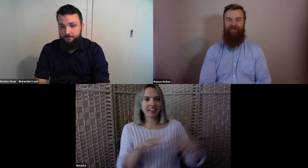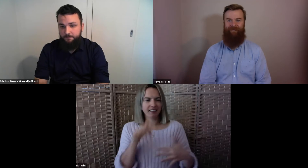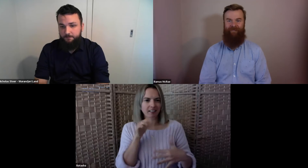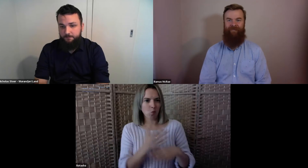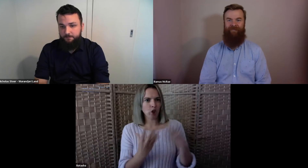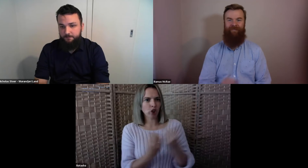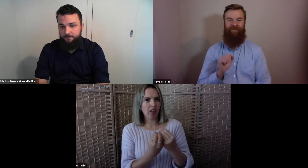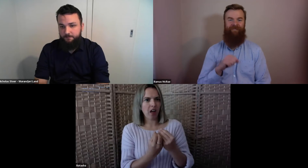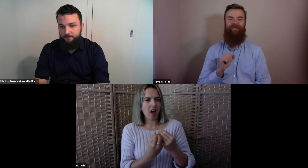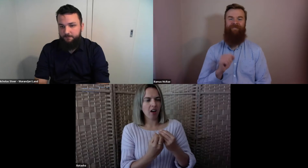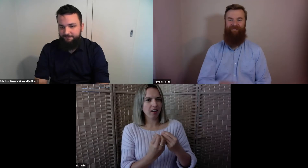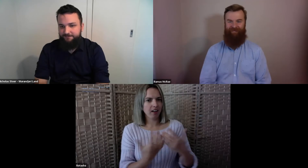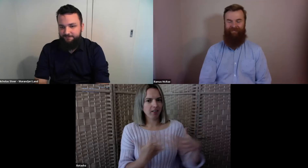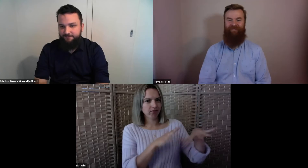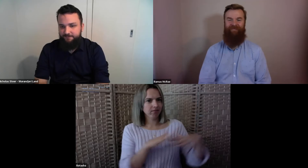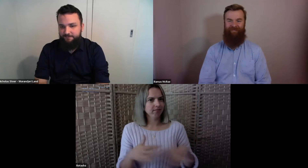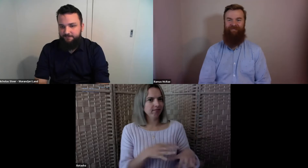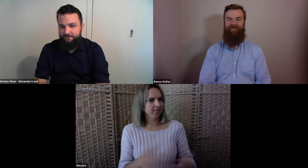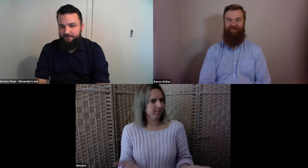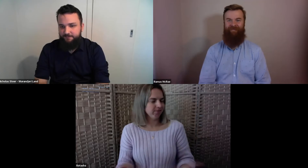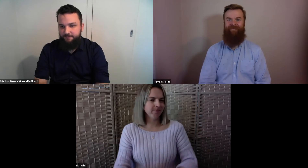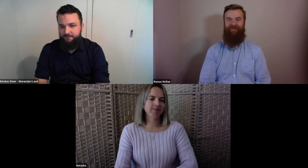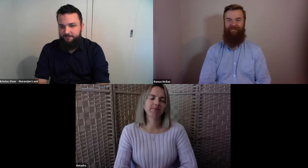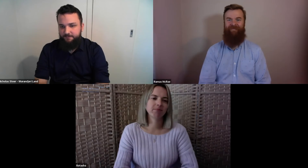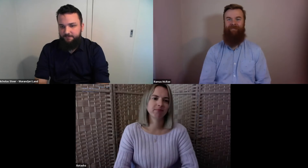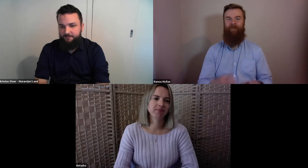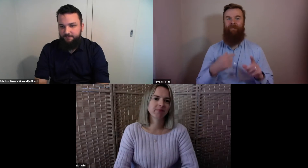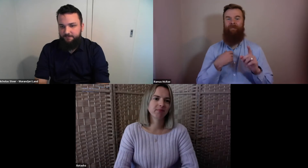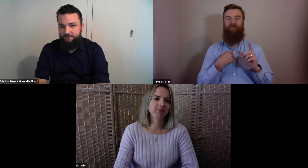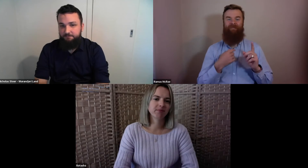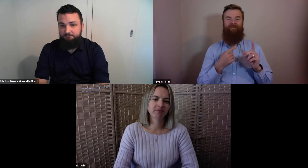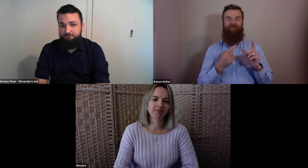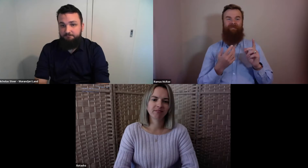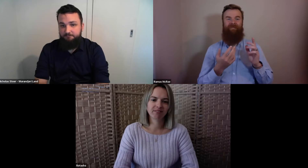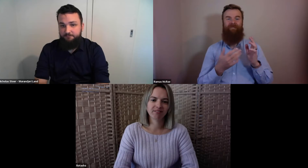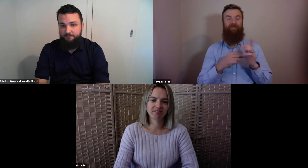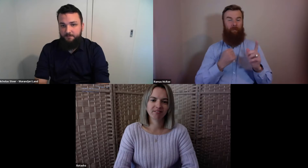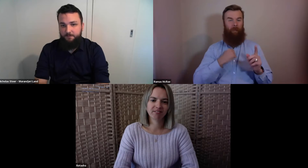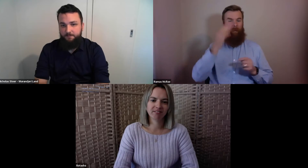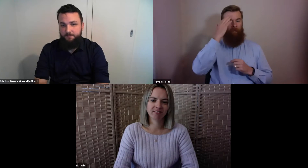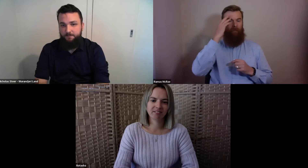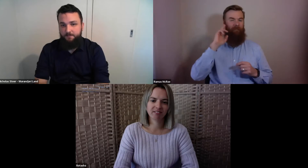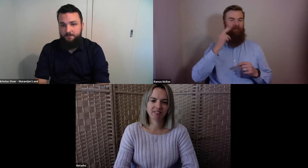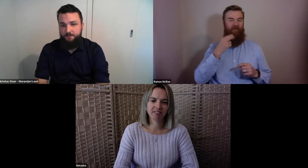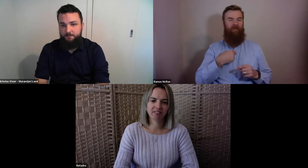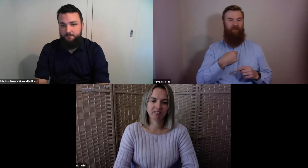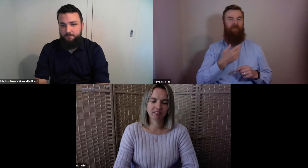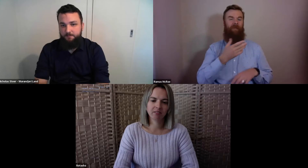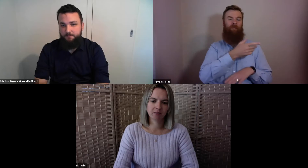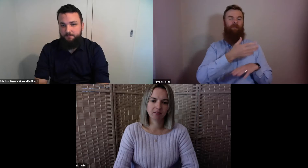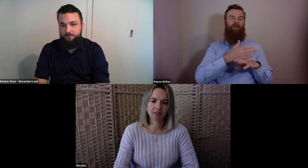also improving the employer's business as well. So there's a lot of flow-on effects.